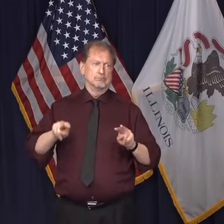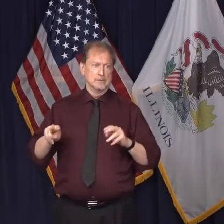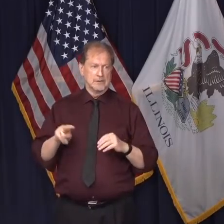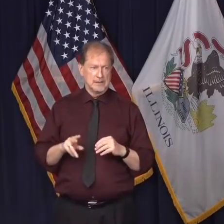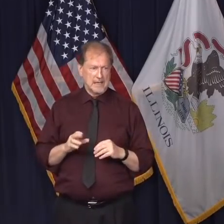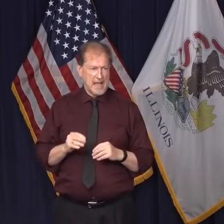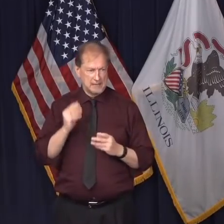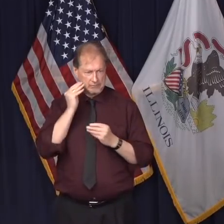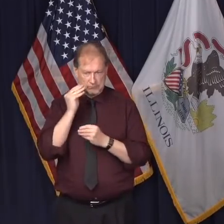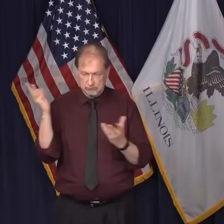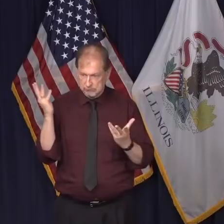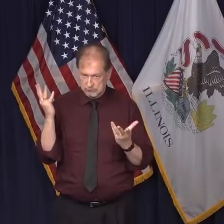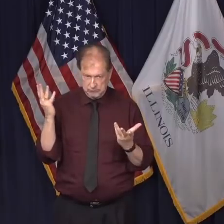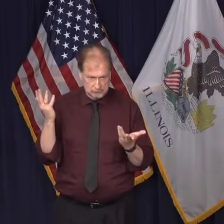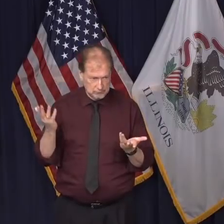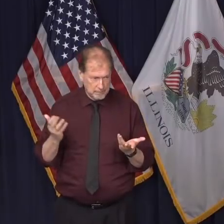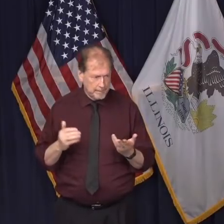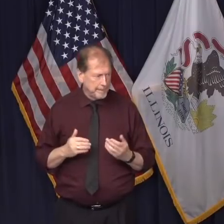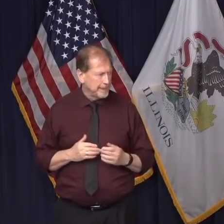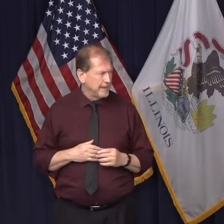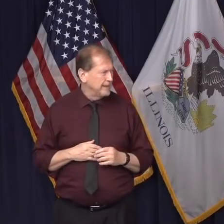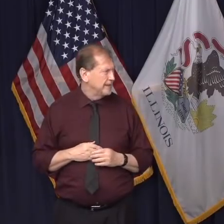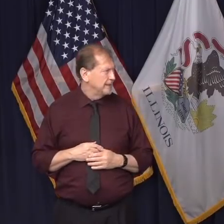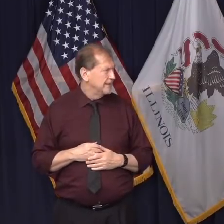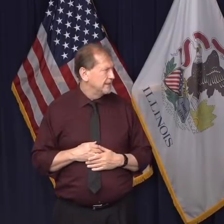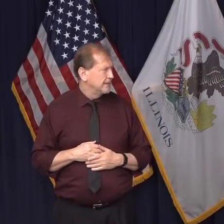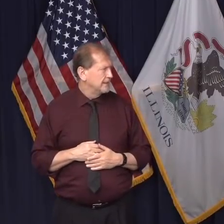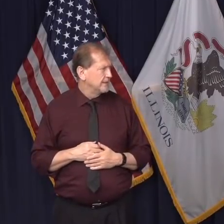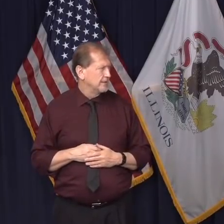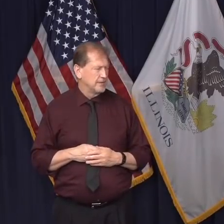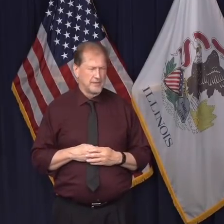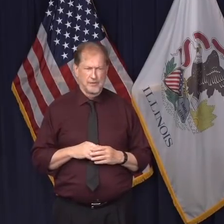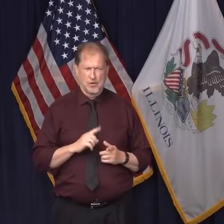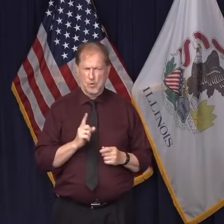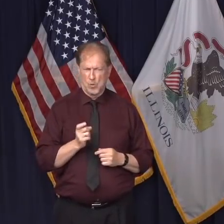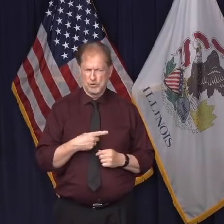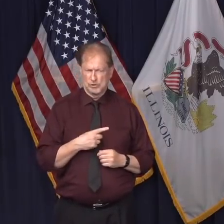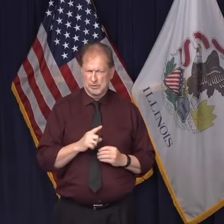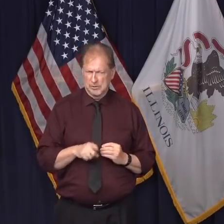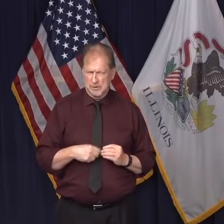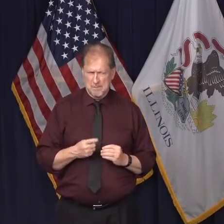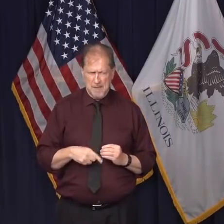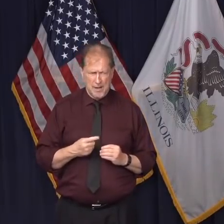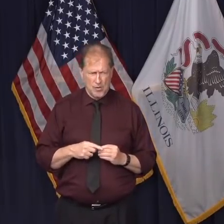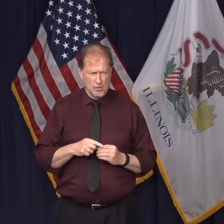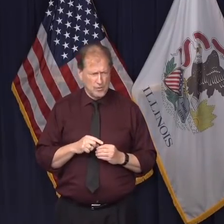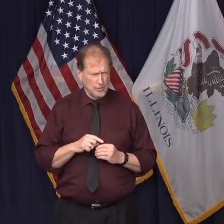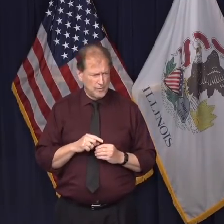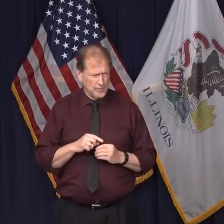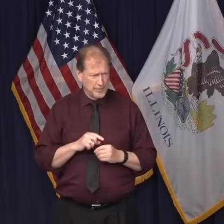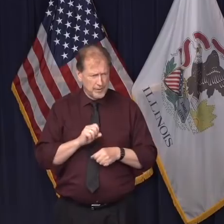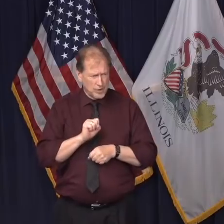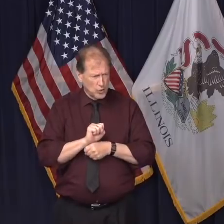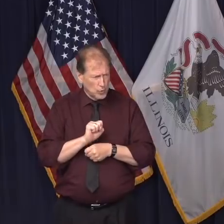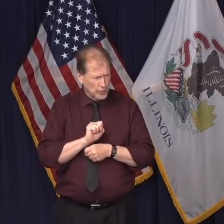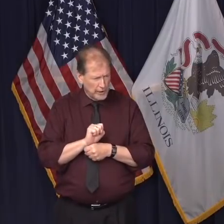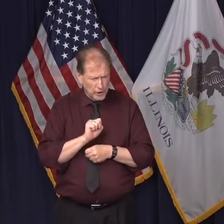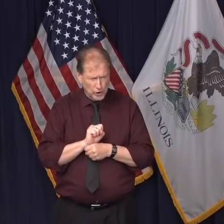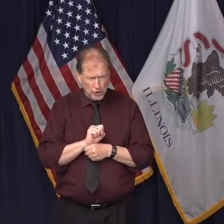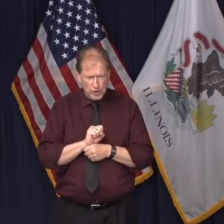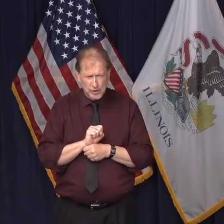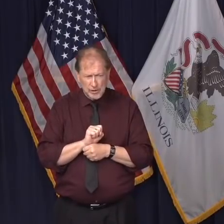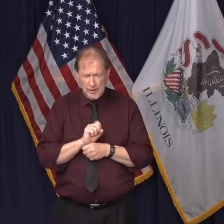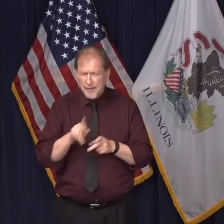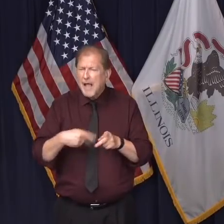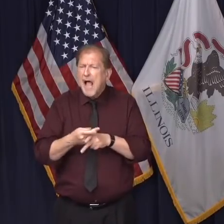public? I don't know if that's for you or Dr. Z. Is this a question about, I'm sorry, about the careers of the people who are? That's what it sounds like, the